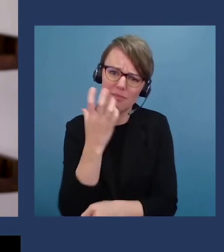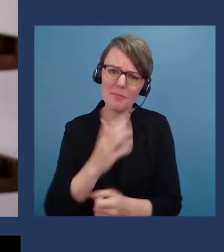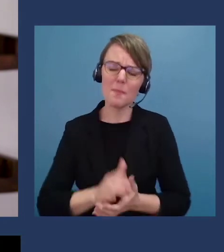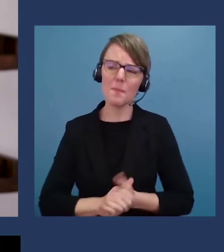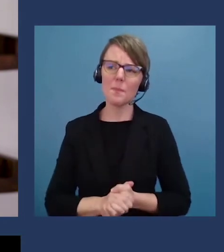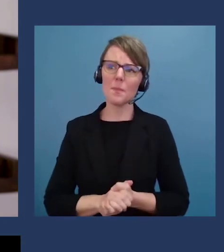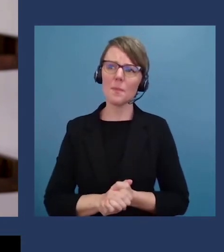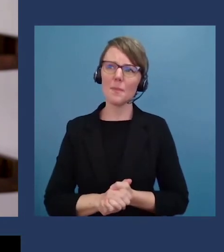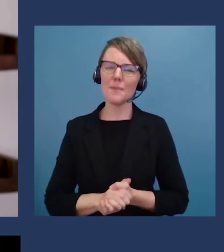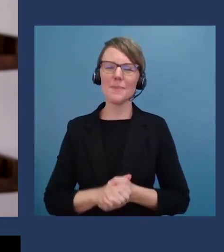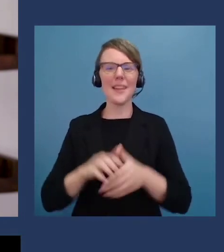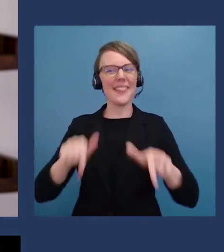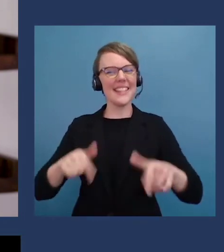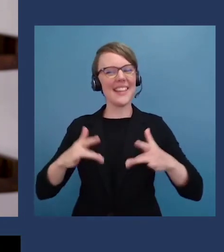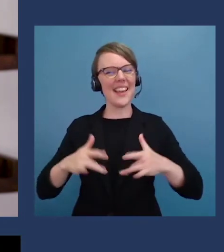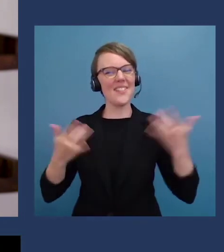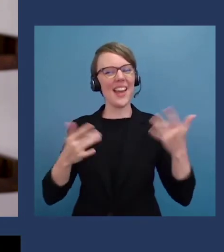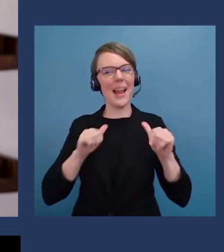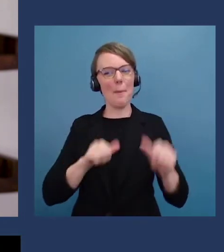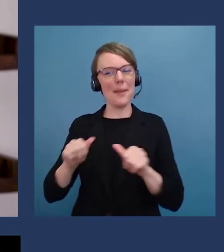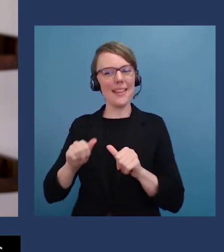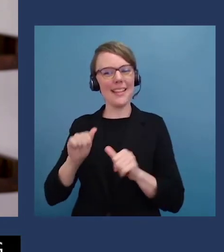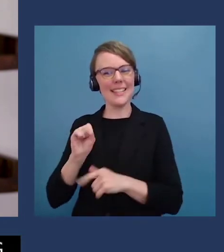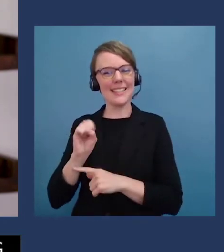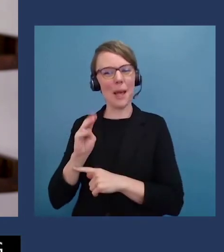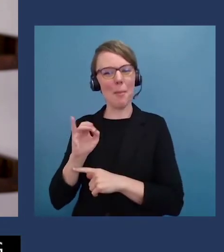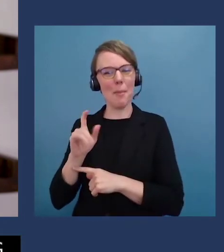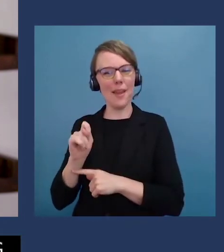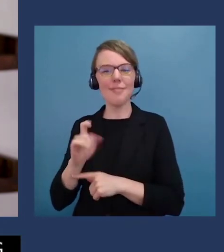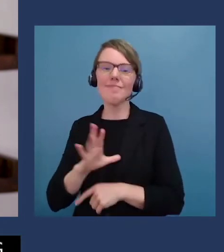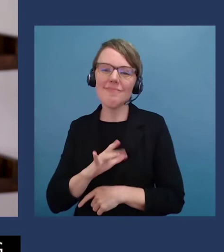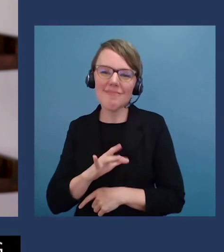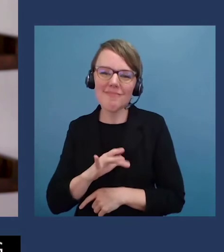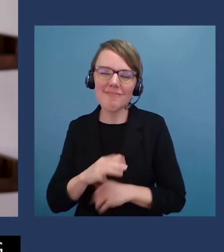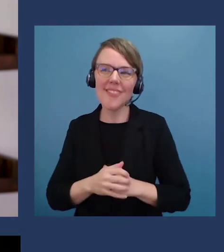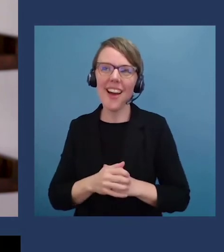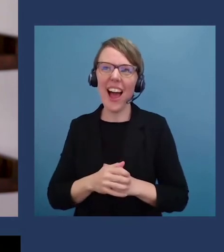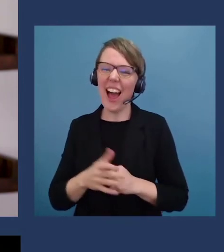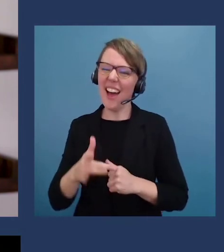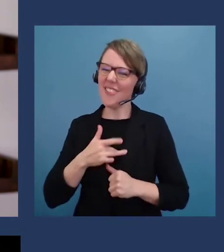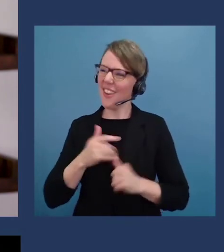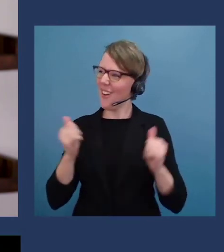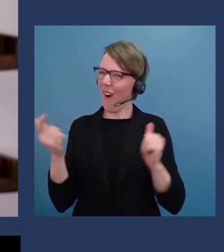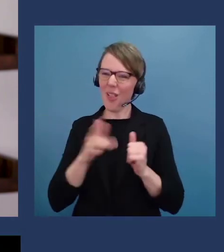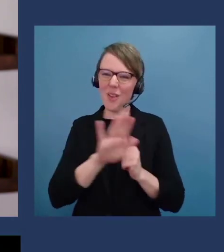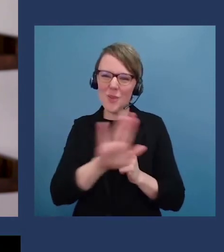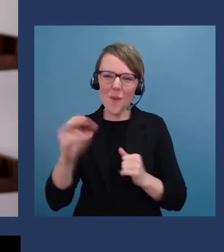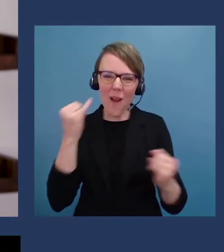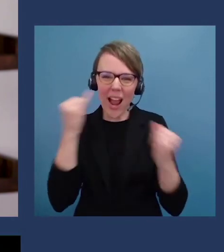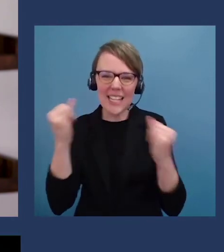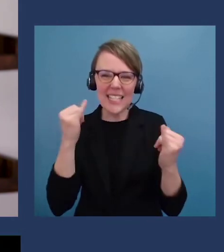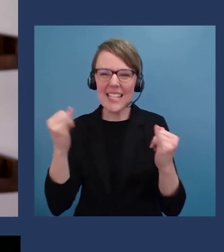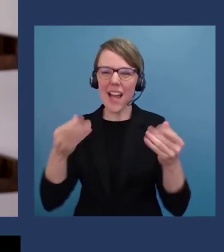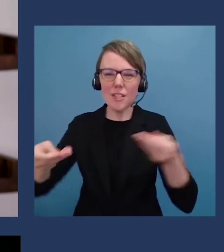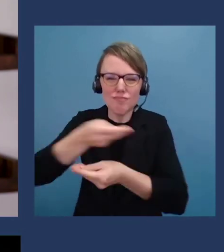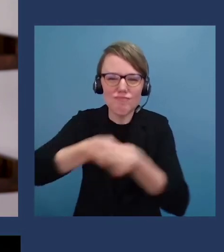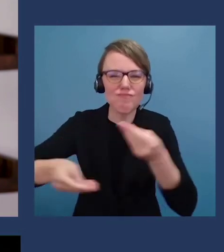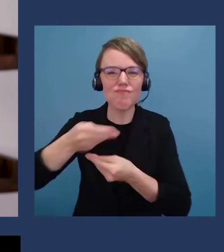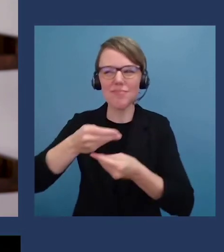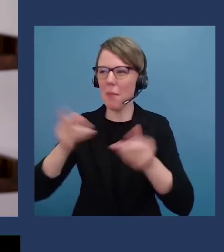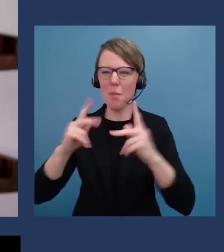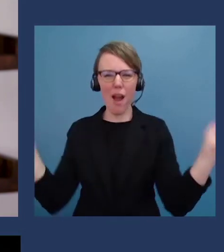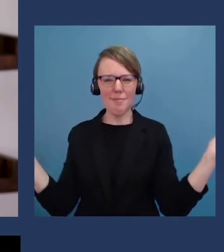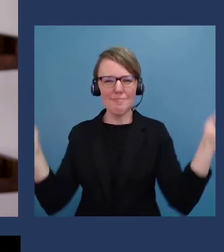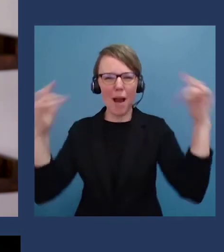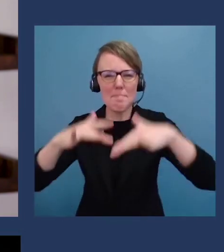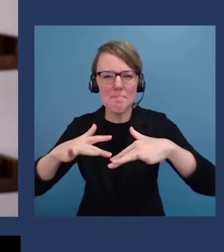equitable world going forward. Thank you for saying that. I just want to add too that it's been very humbling and very inspiring